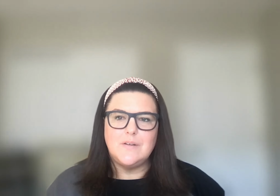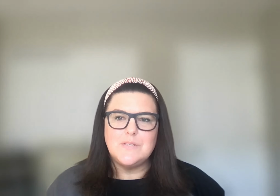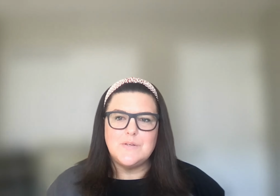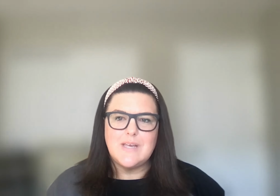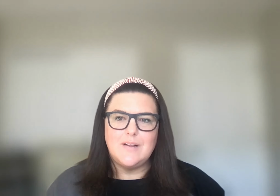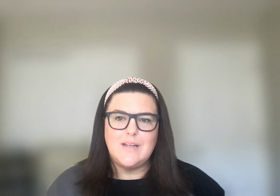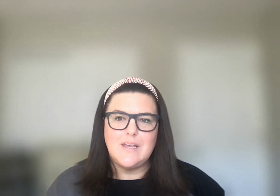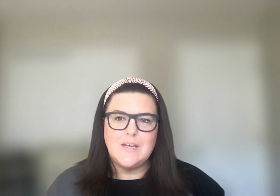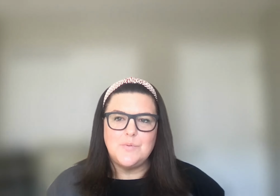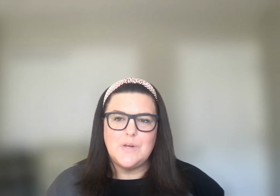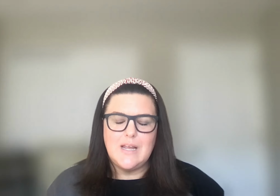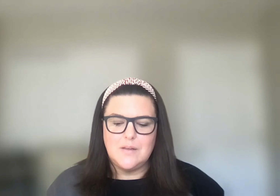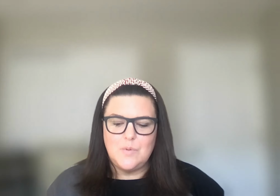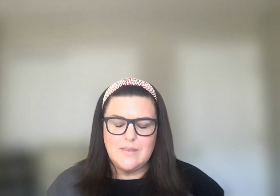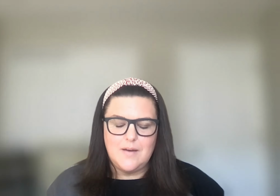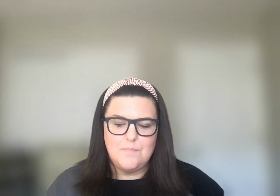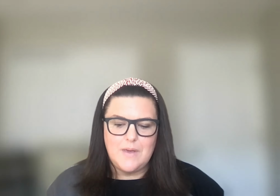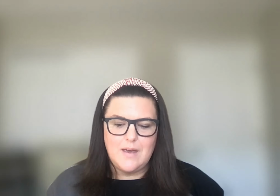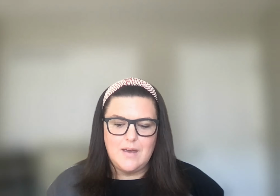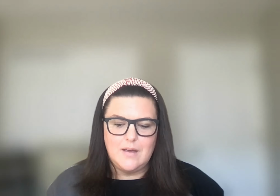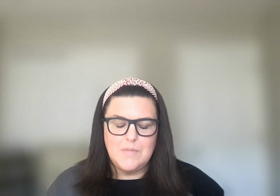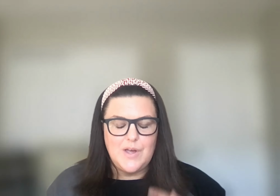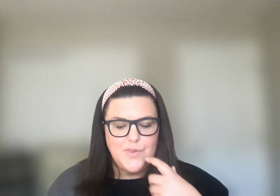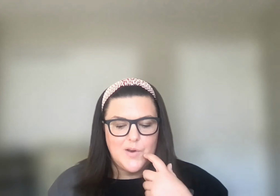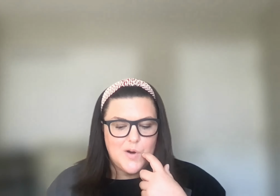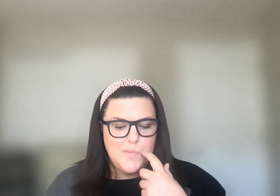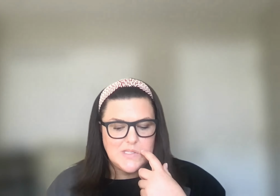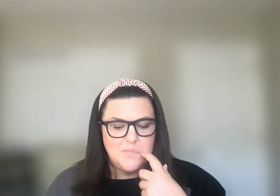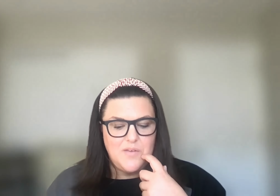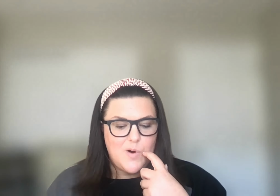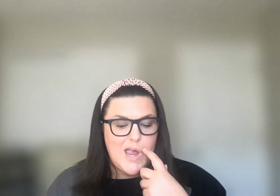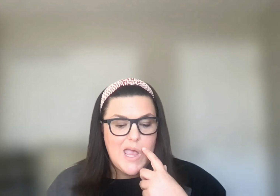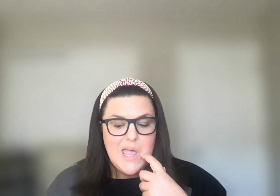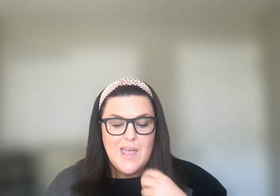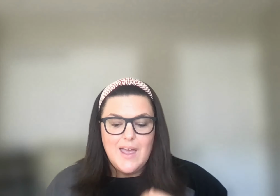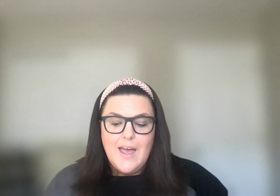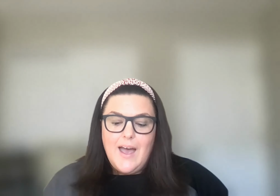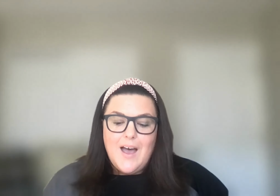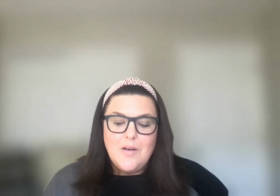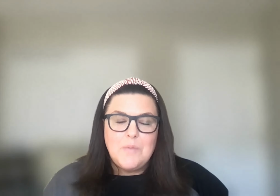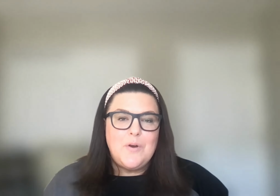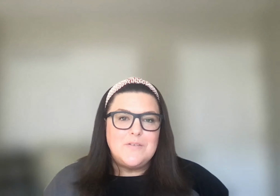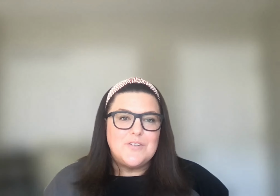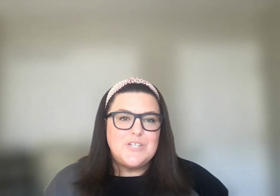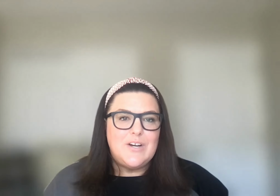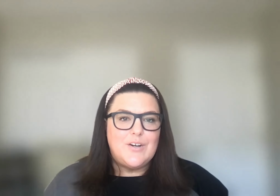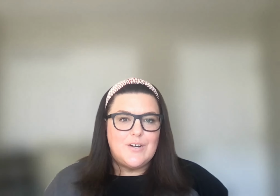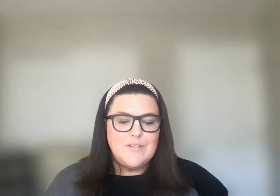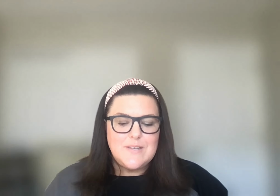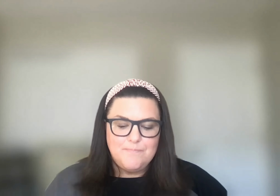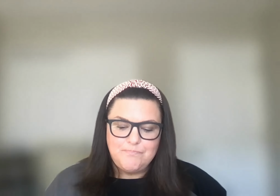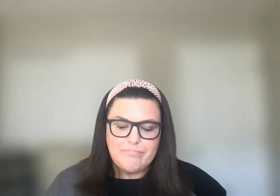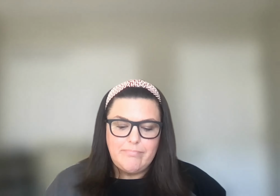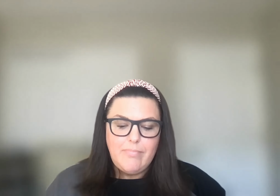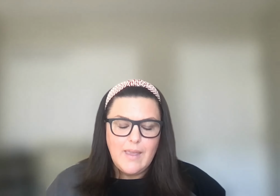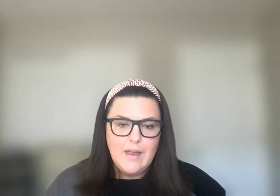are struggling with suicidal ideation, and we connect them with a mental health care therapist and pay for it. My pronouns are she, her,